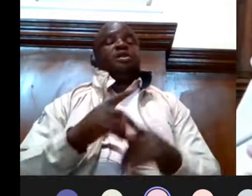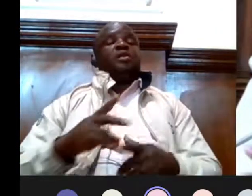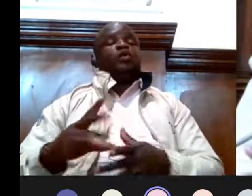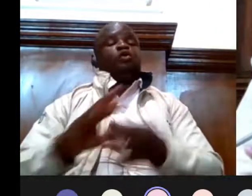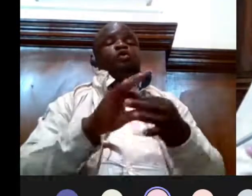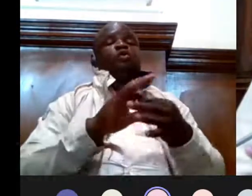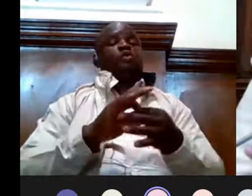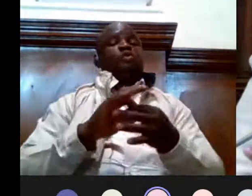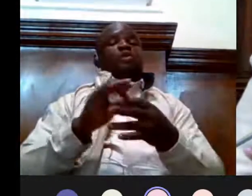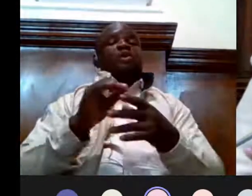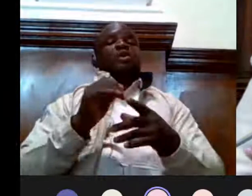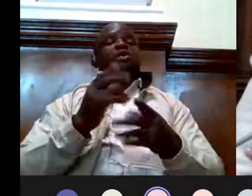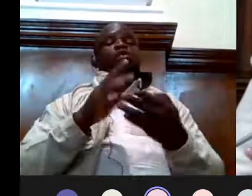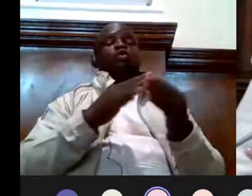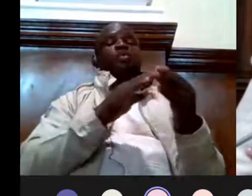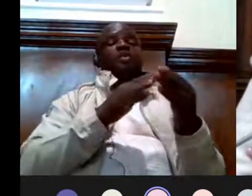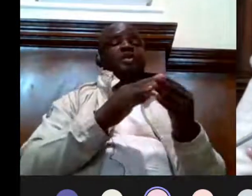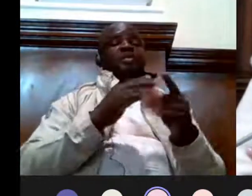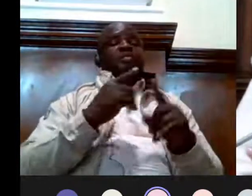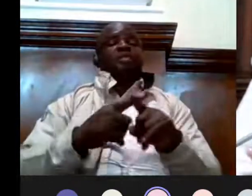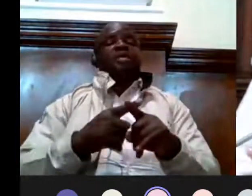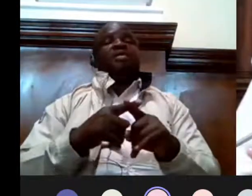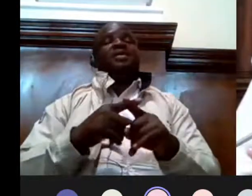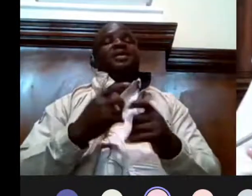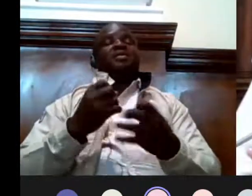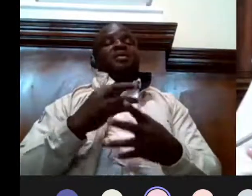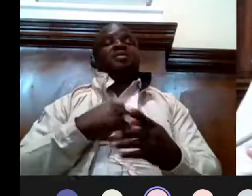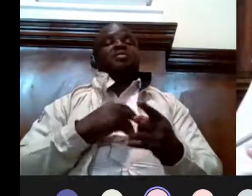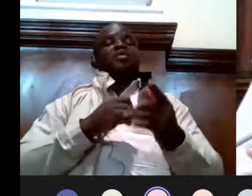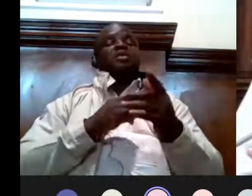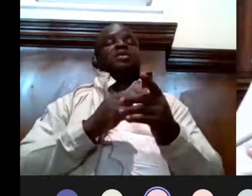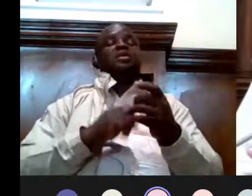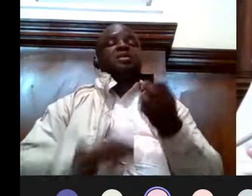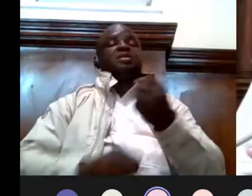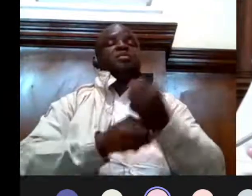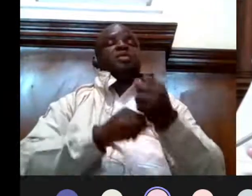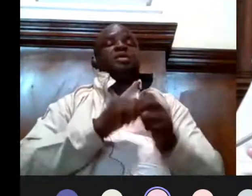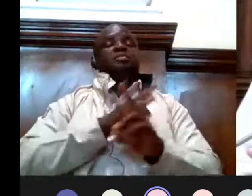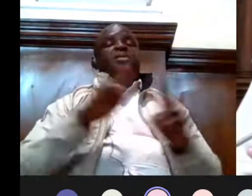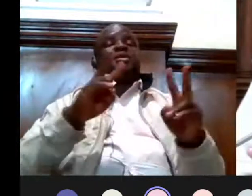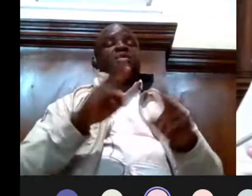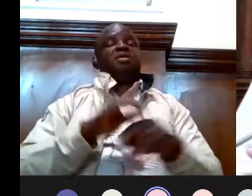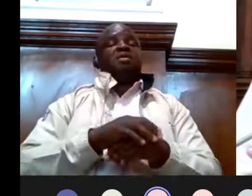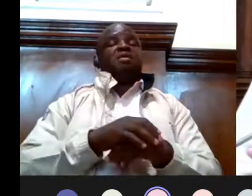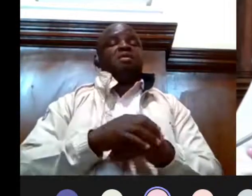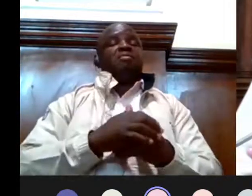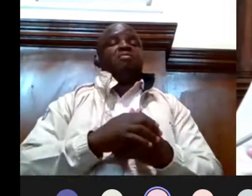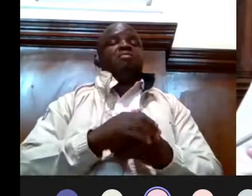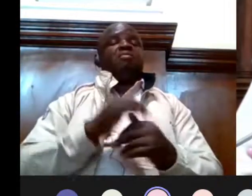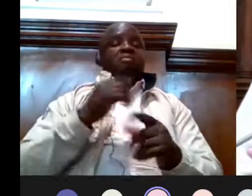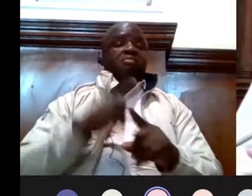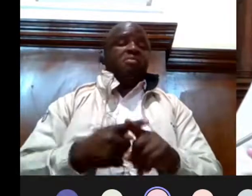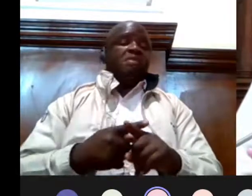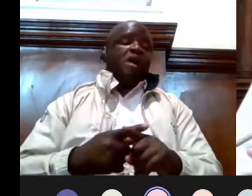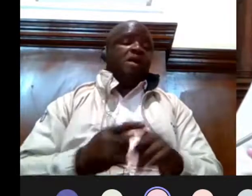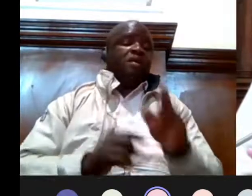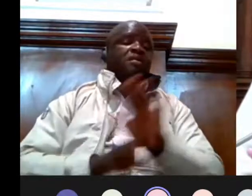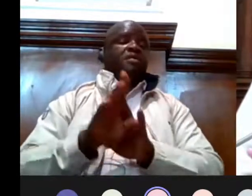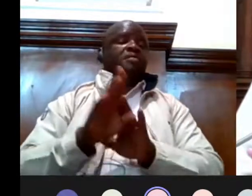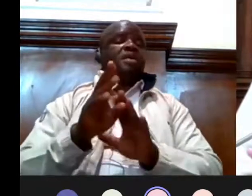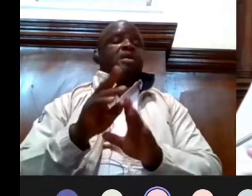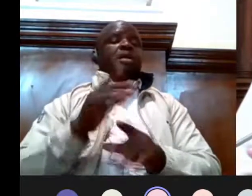and people to promote peace and security, human rights and development,